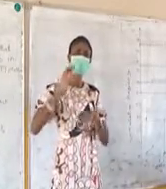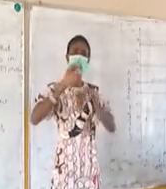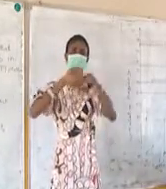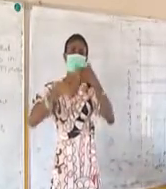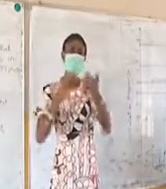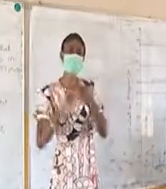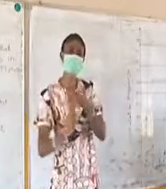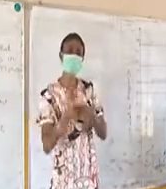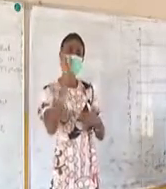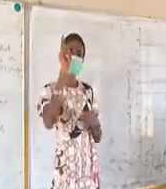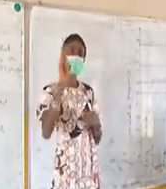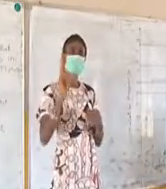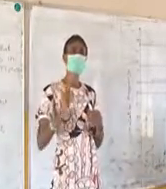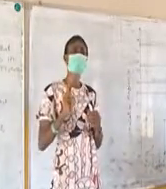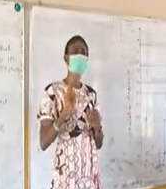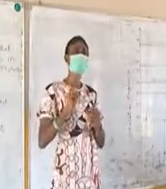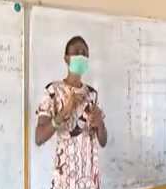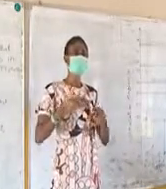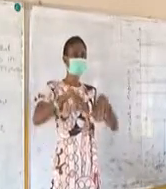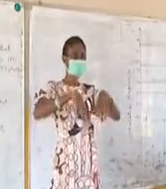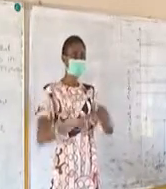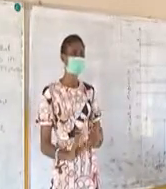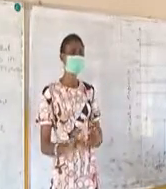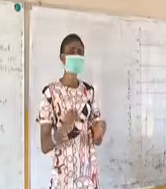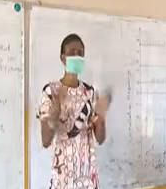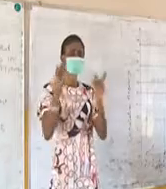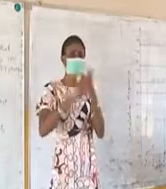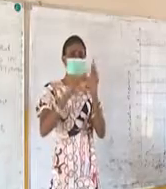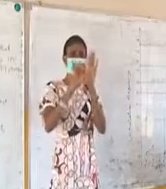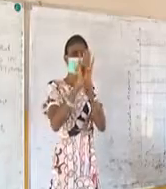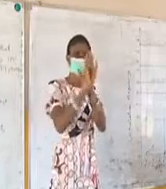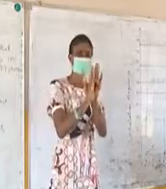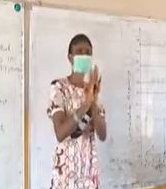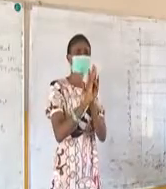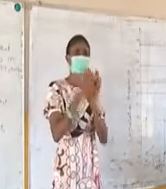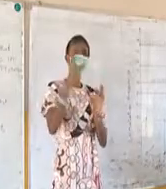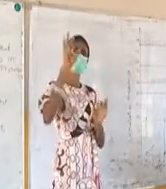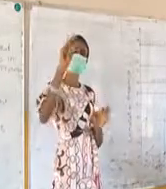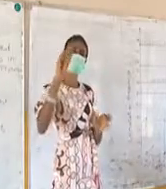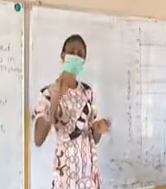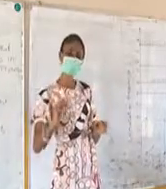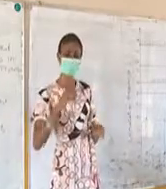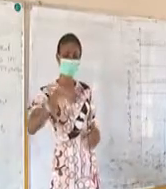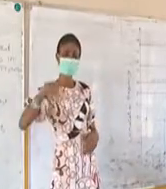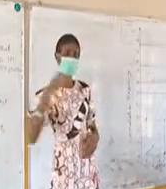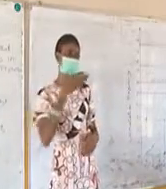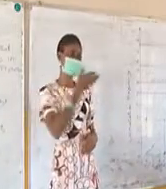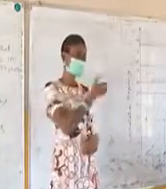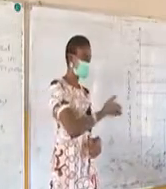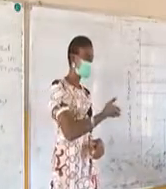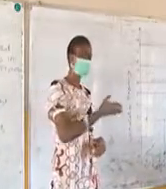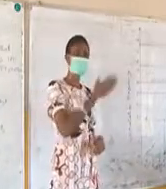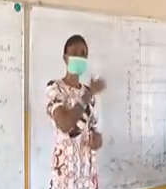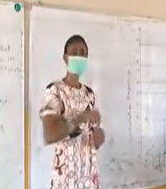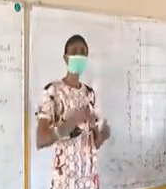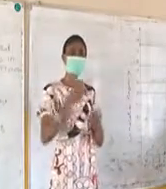class boundary where you have the marks. Identify your 70 marks there. Then you